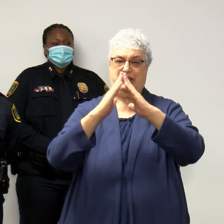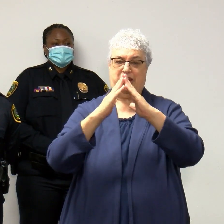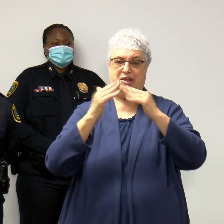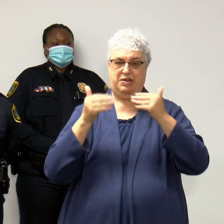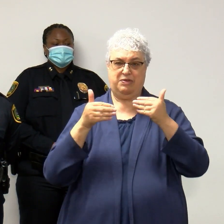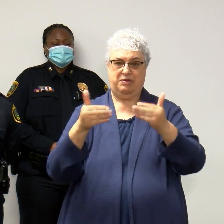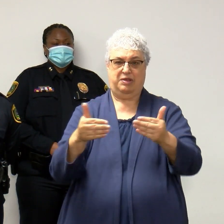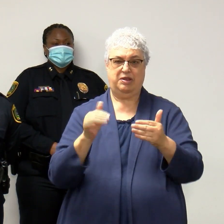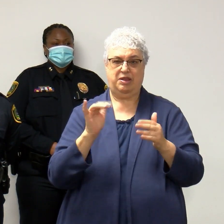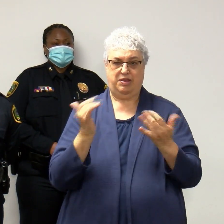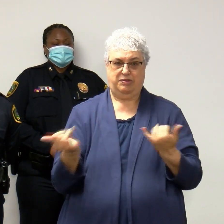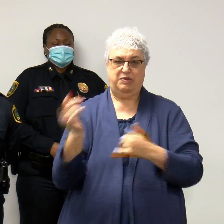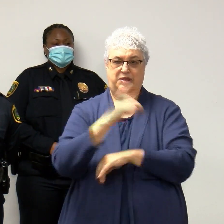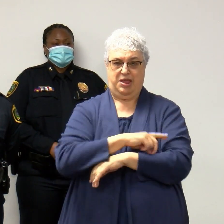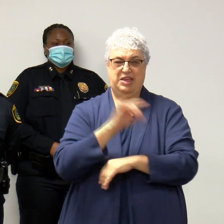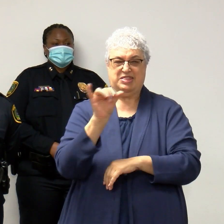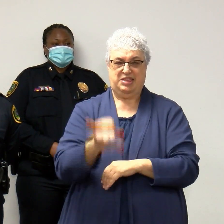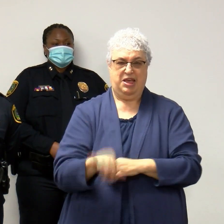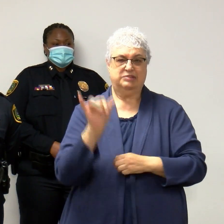And that's what's happening here today.